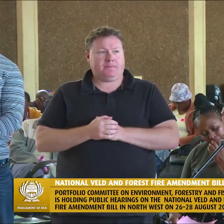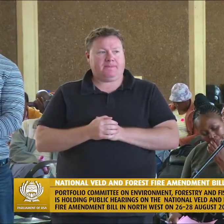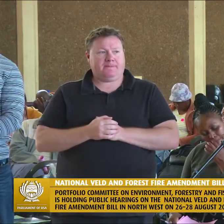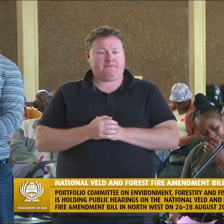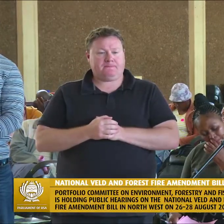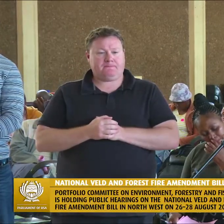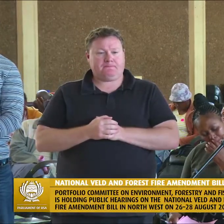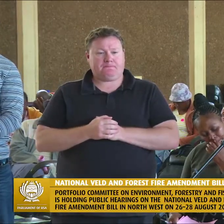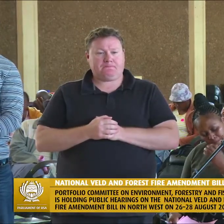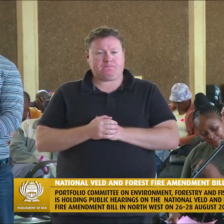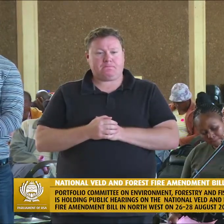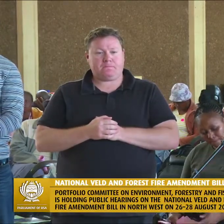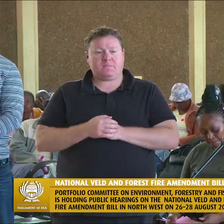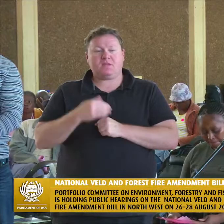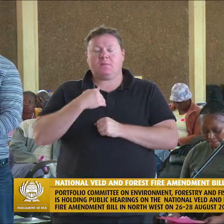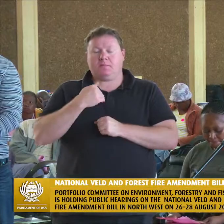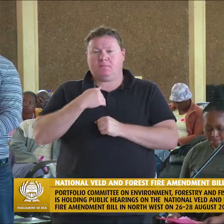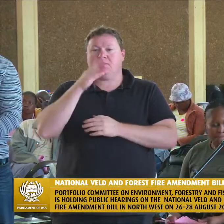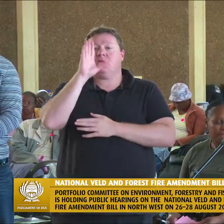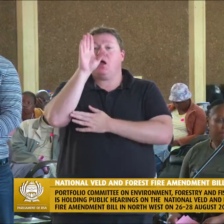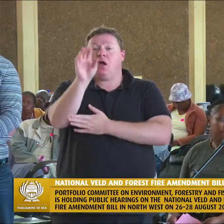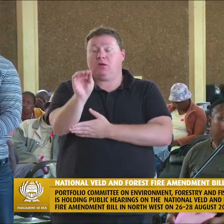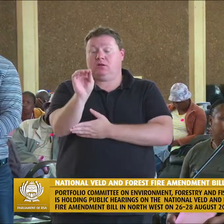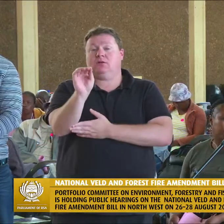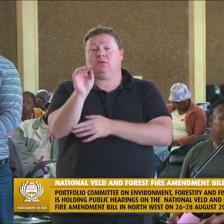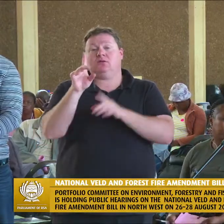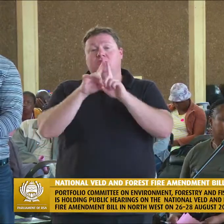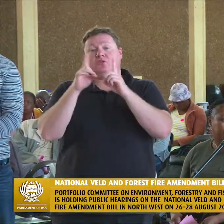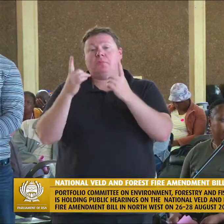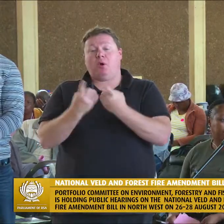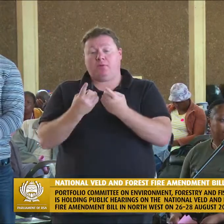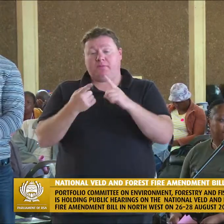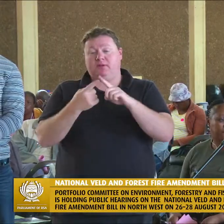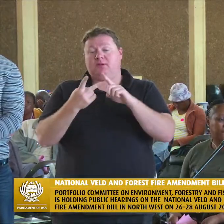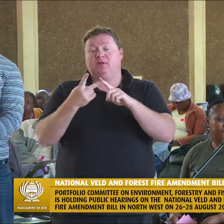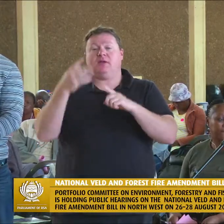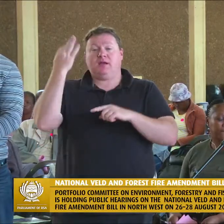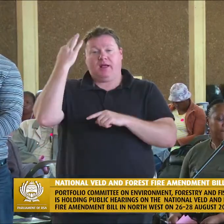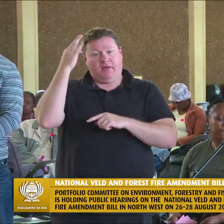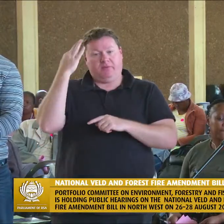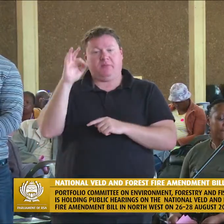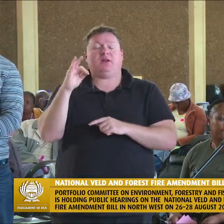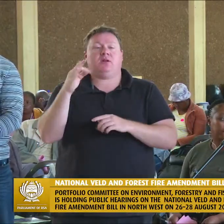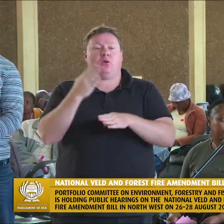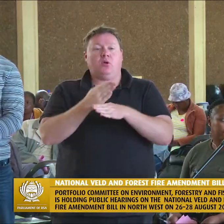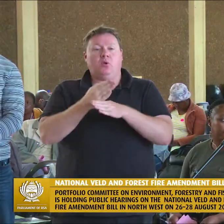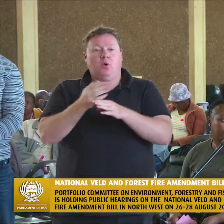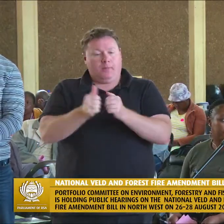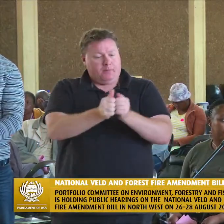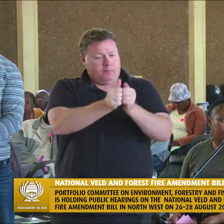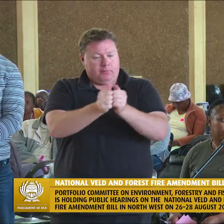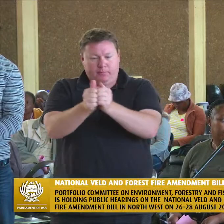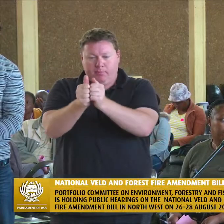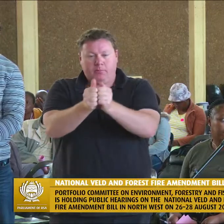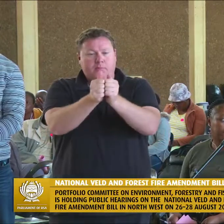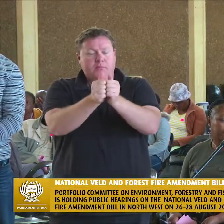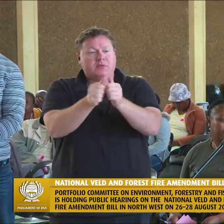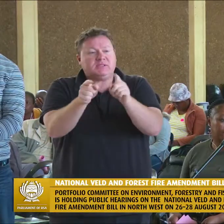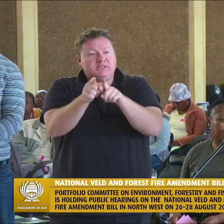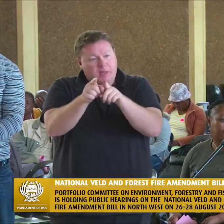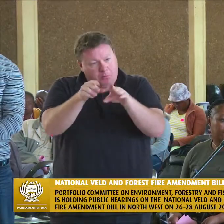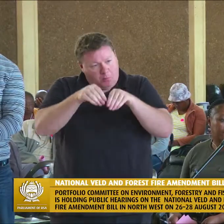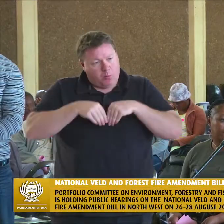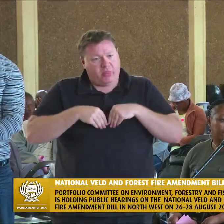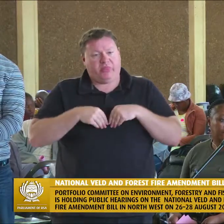that's why i'm requesting that the department and the government must work hand in hand with us